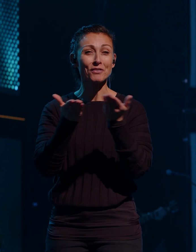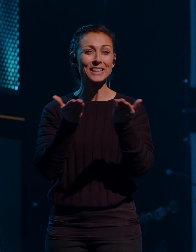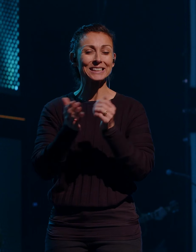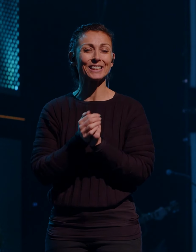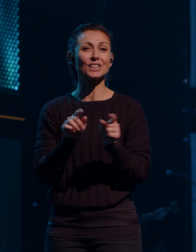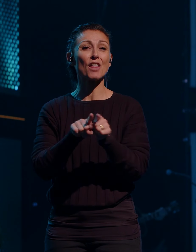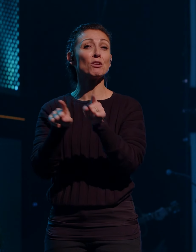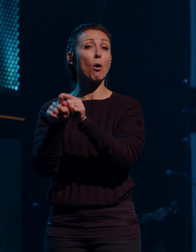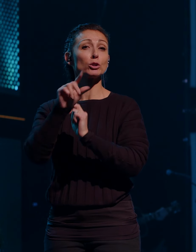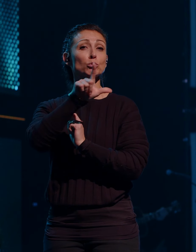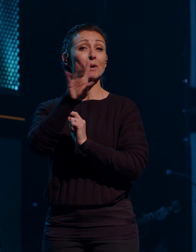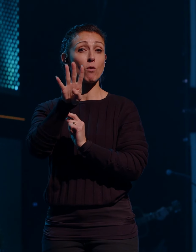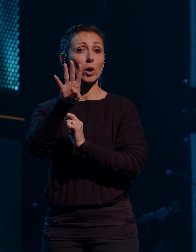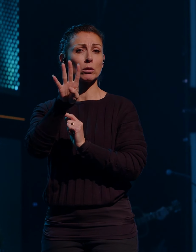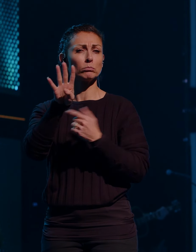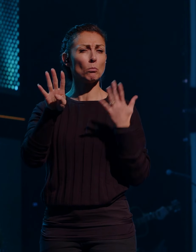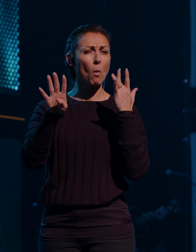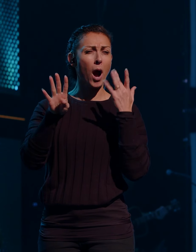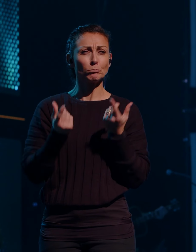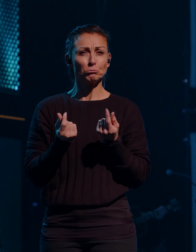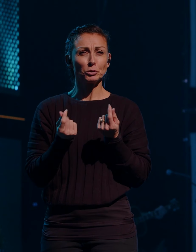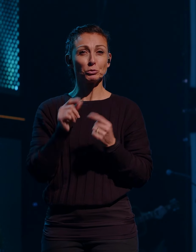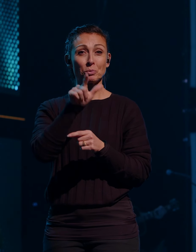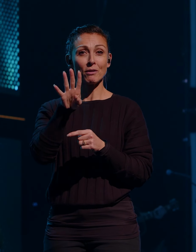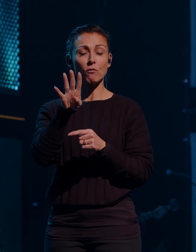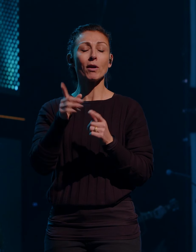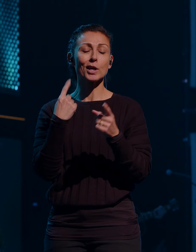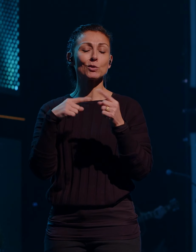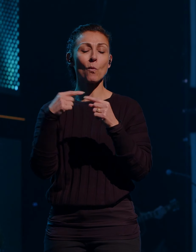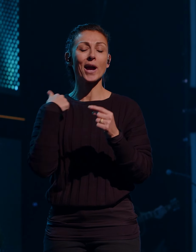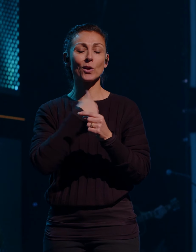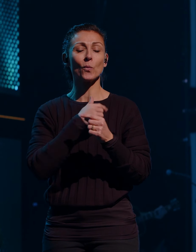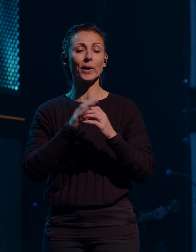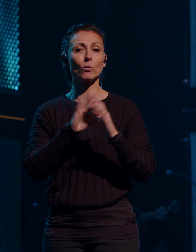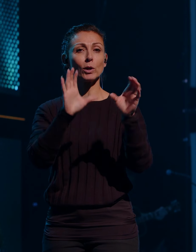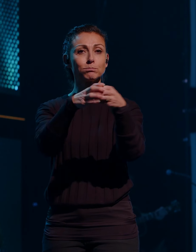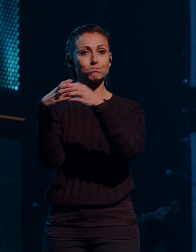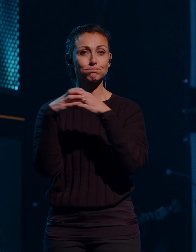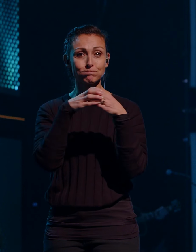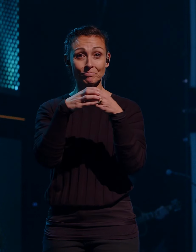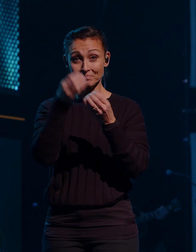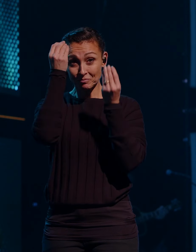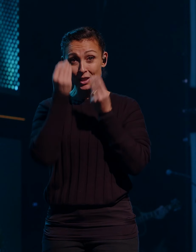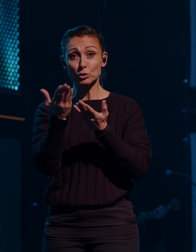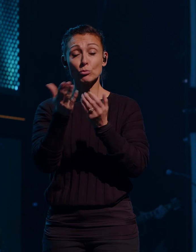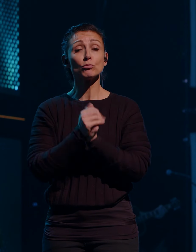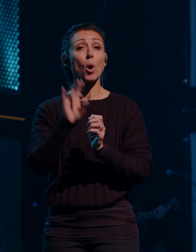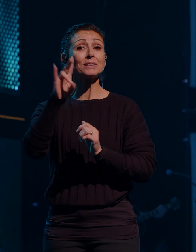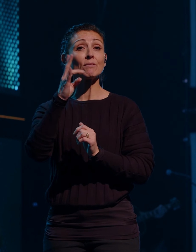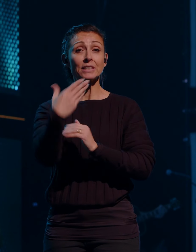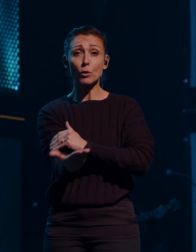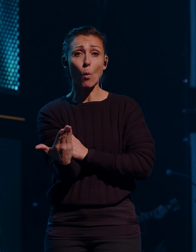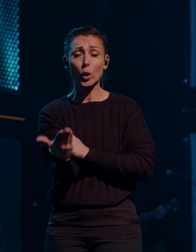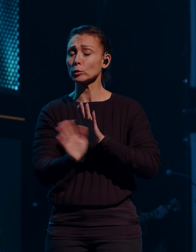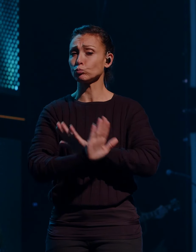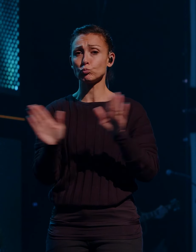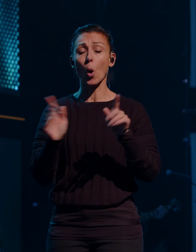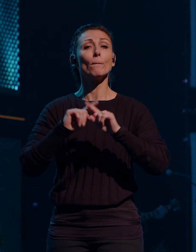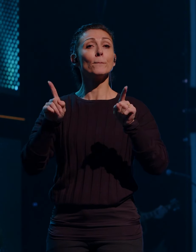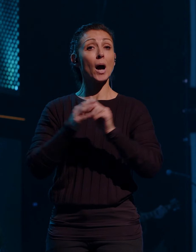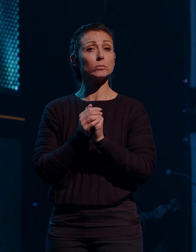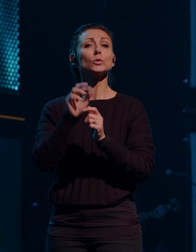well as the 24th. The 24th is when we start meeting in groups. So there will be no morning study on this 17th. There will be morning study on the